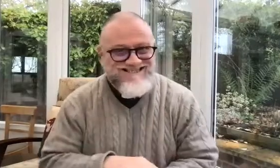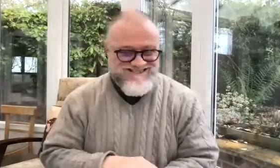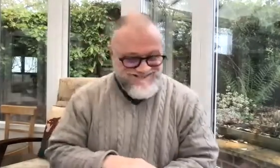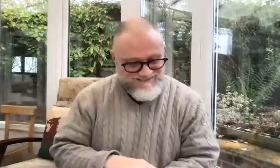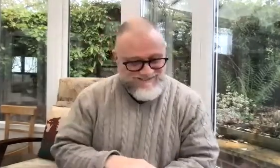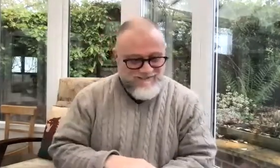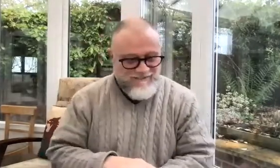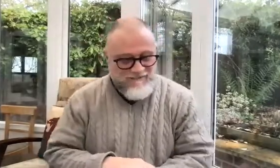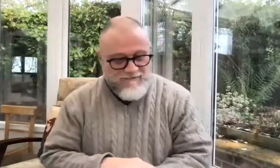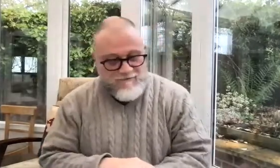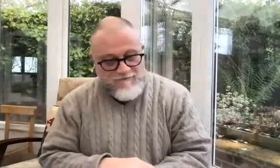And hopefully it keeps me busy.